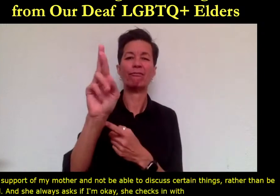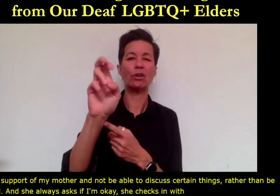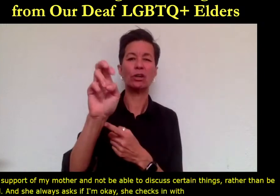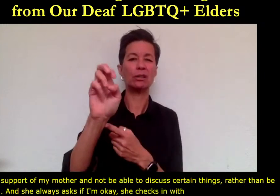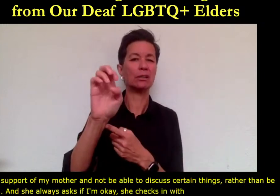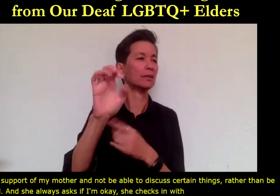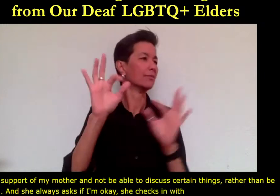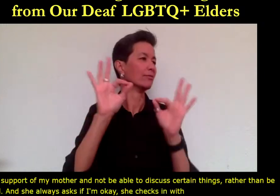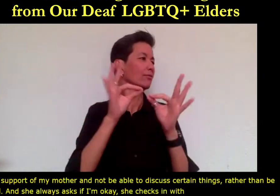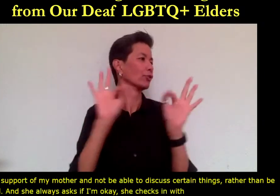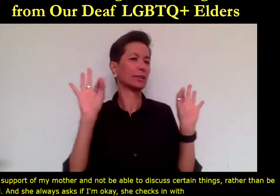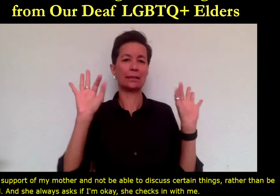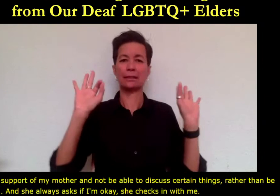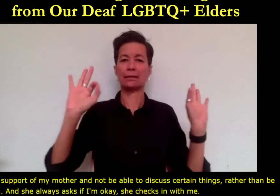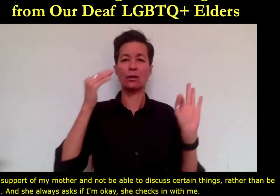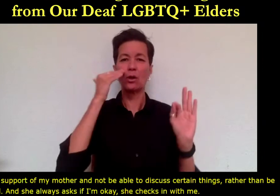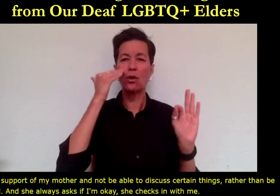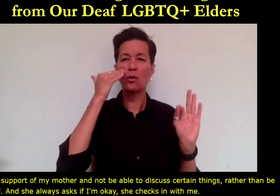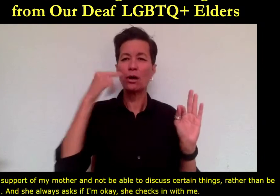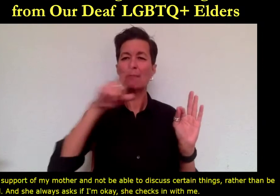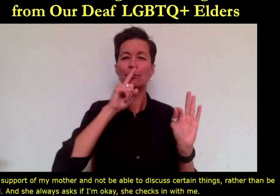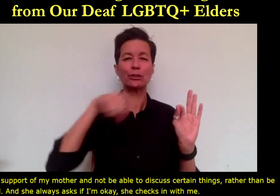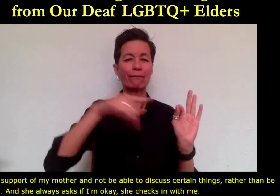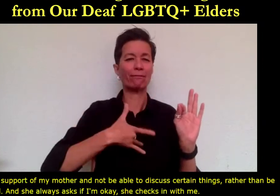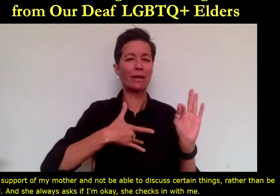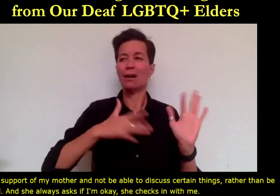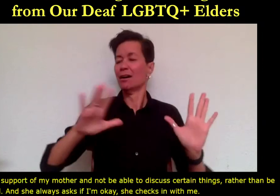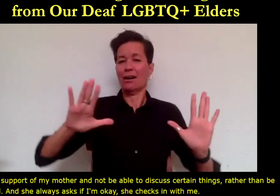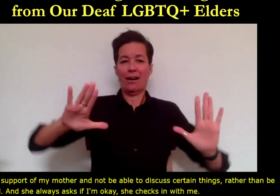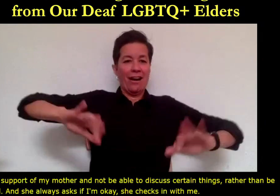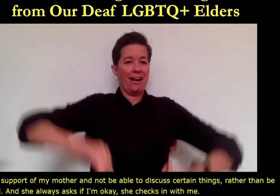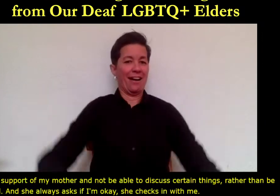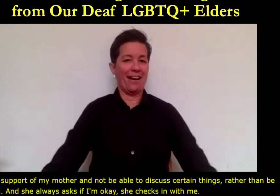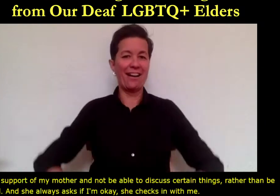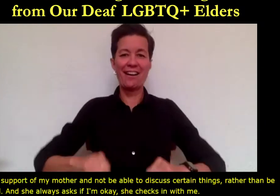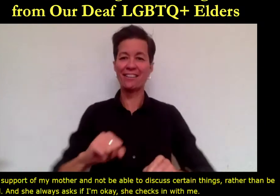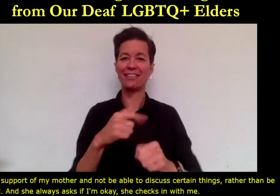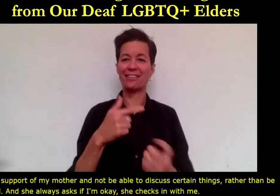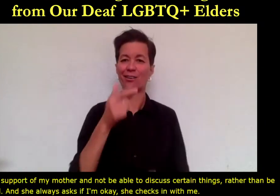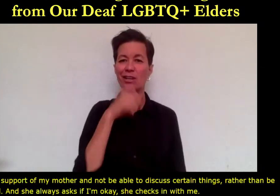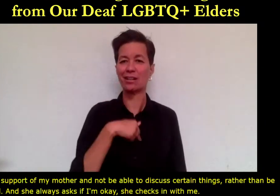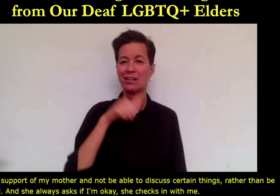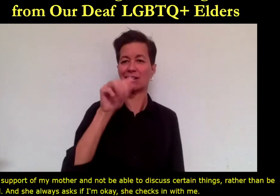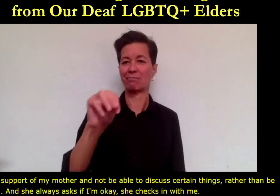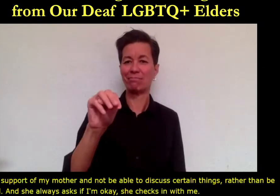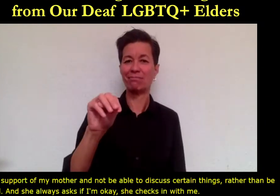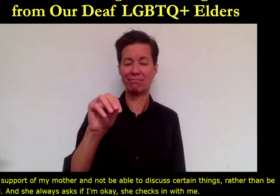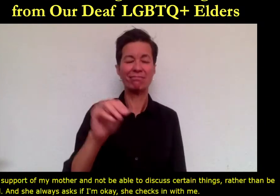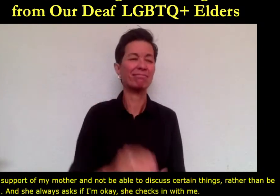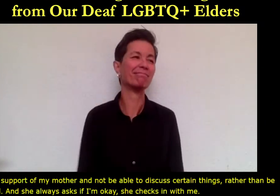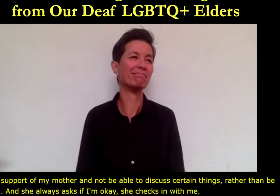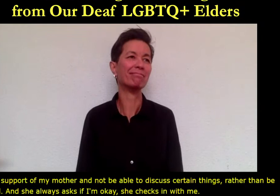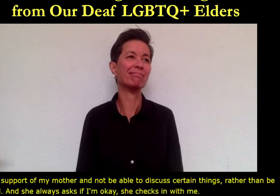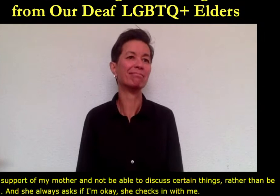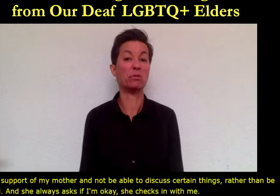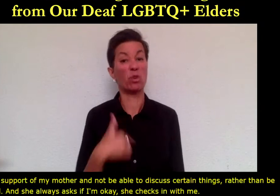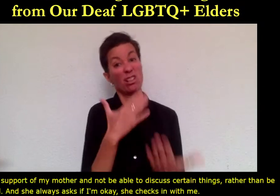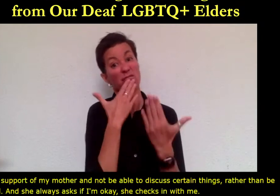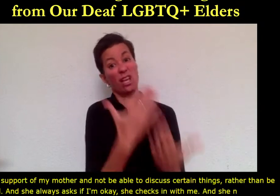i'm free you know and i'm sure you all feel the same way it's just a good feeling of